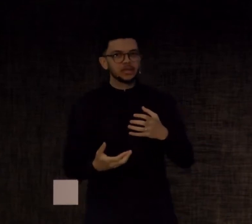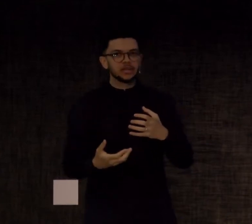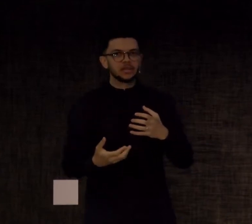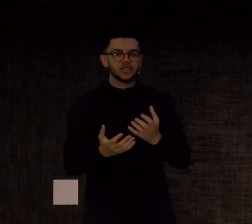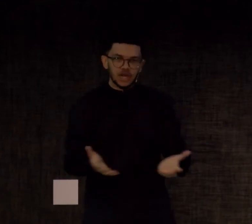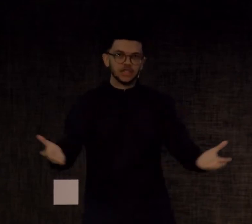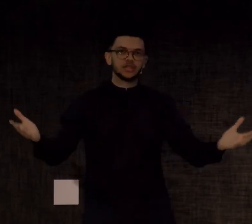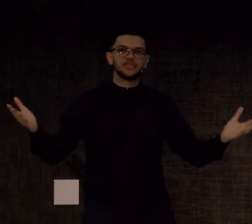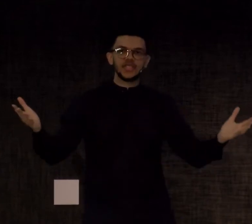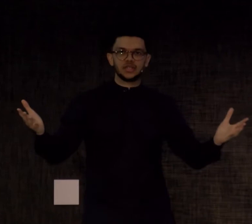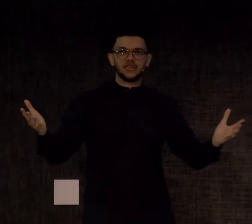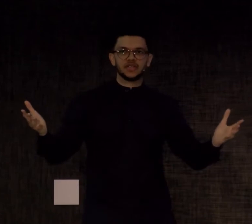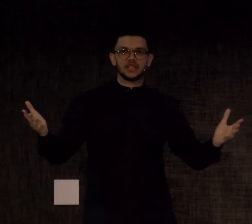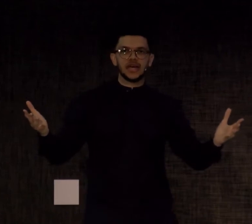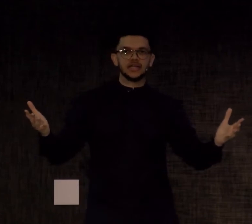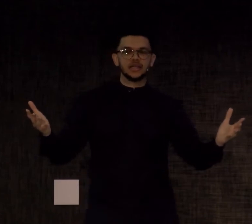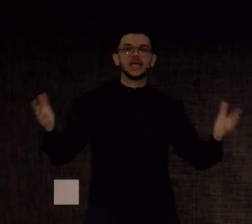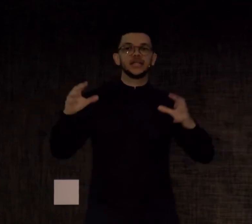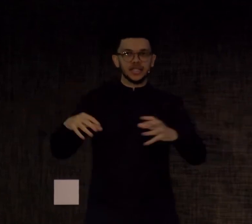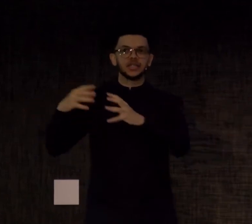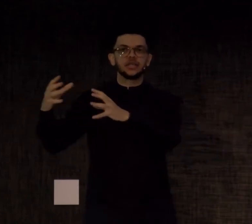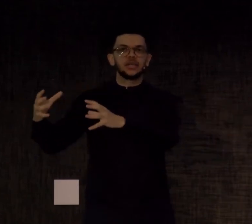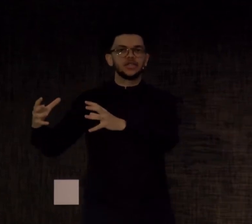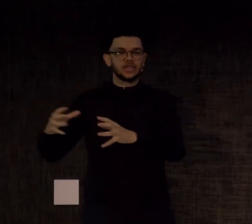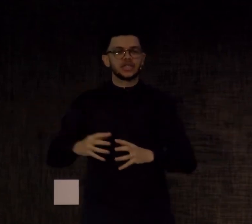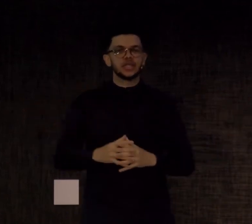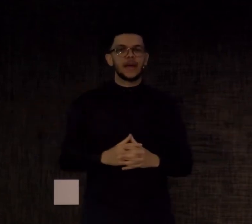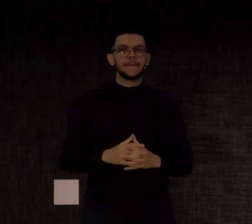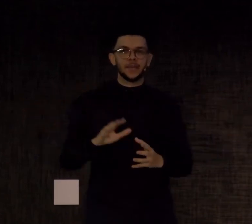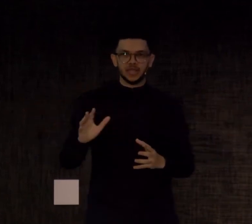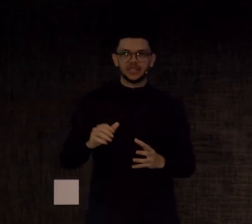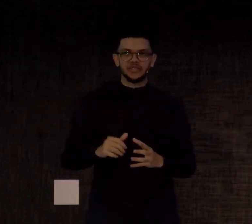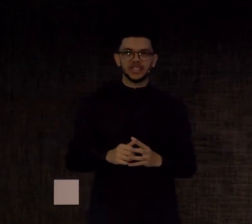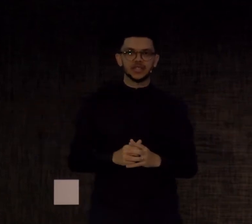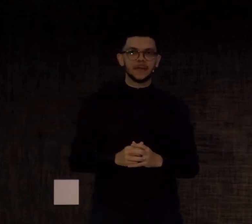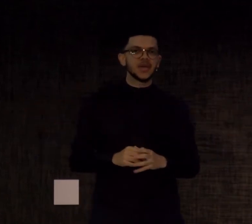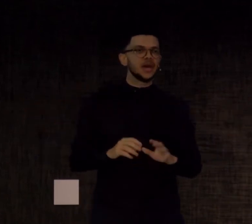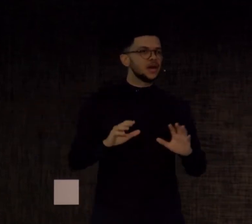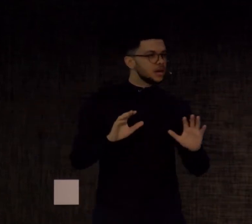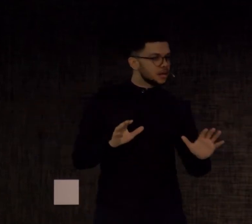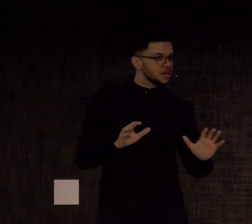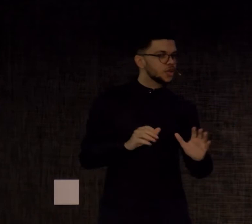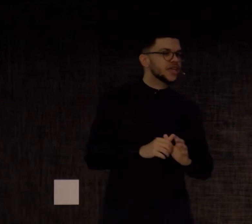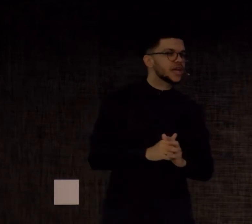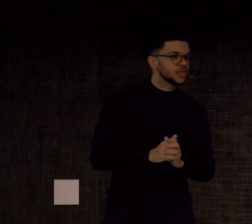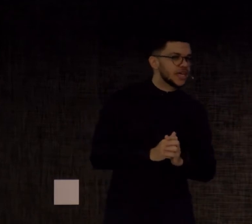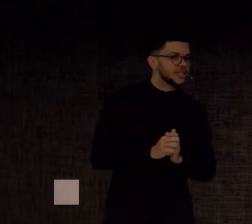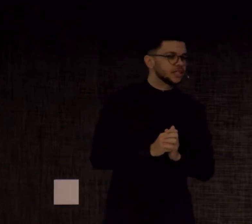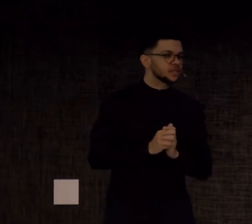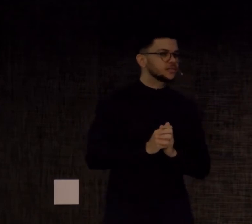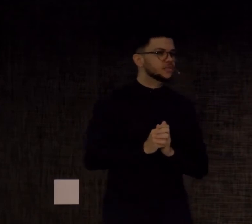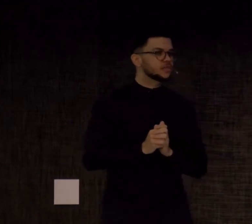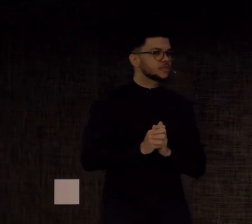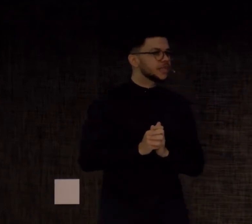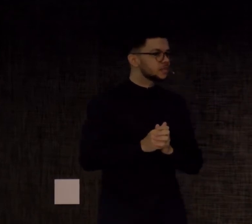deeper structural features of our society, in addition to just the policy features? Sure, they come with